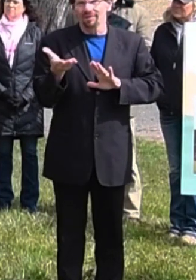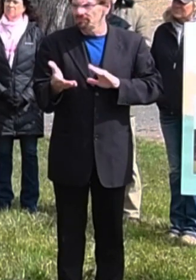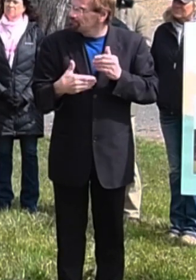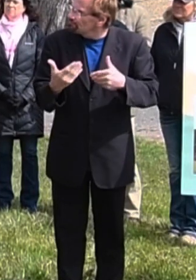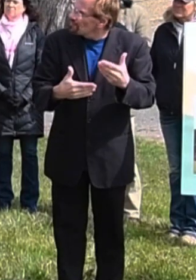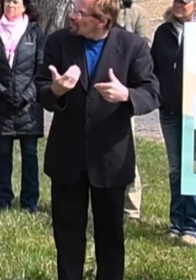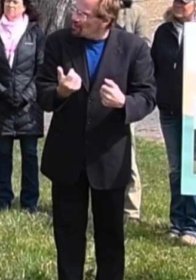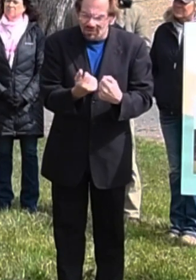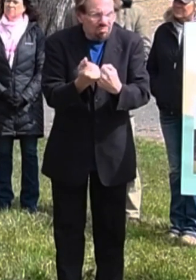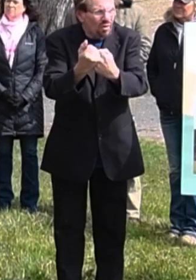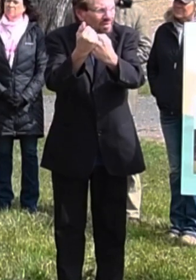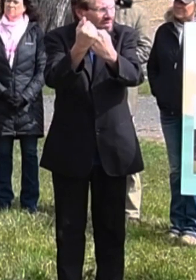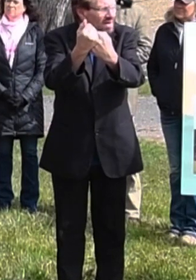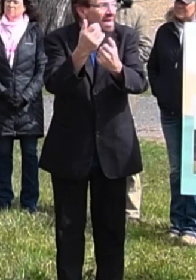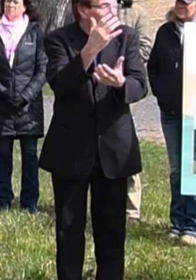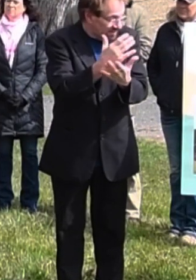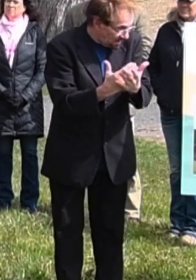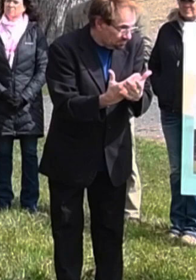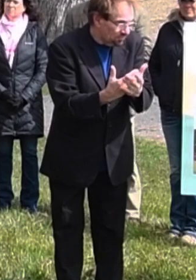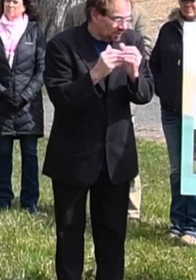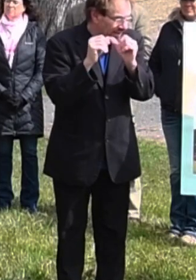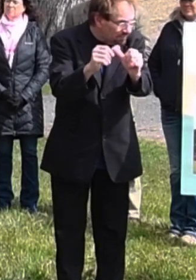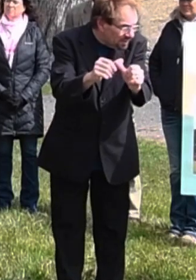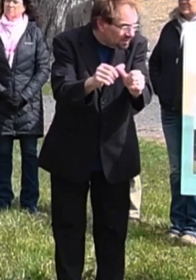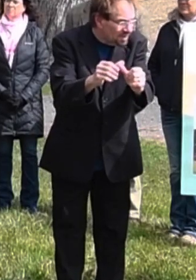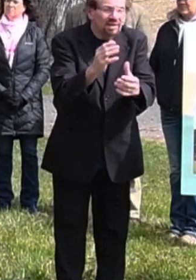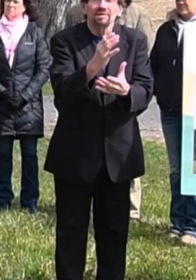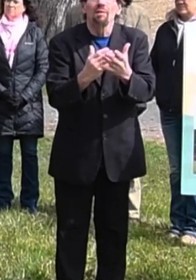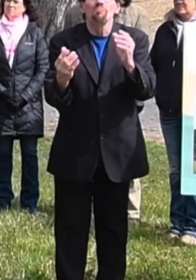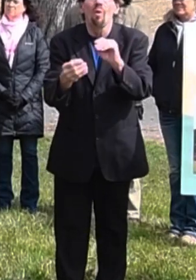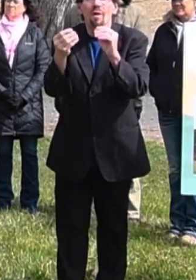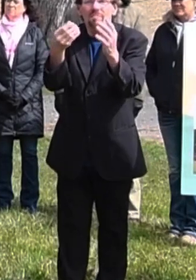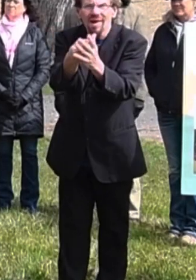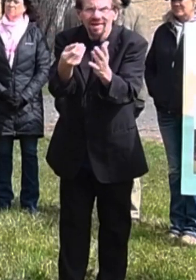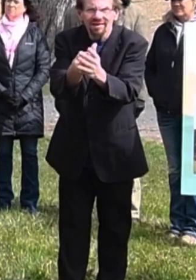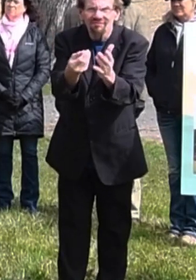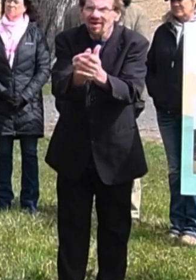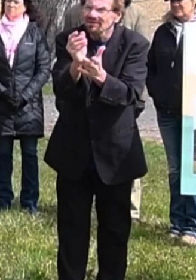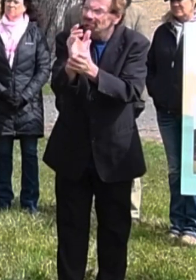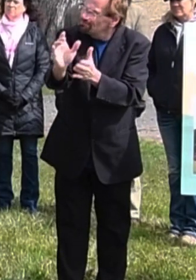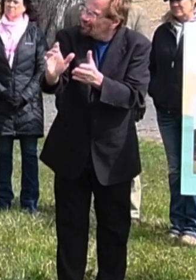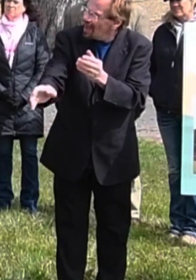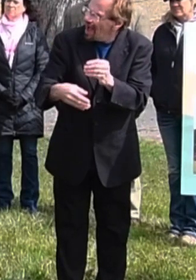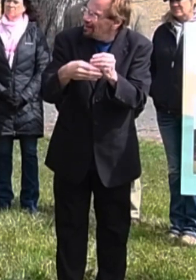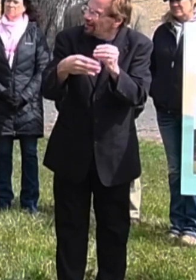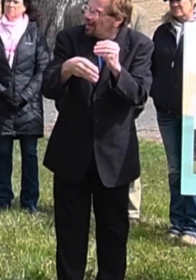We're keeping them. Some are getting some additional funding. But we are out here to